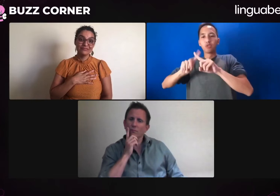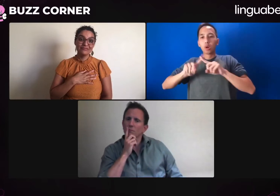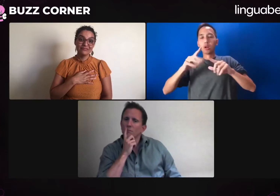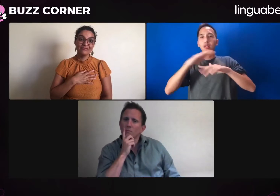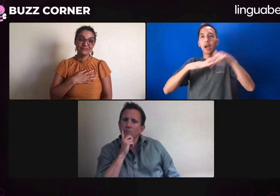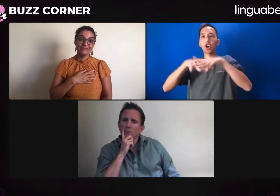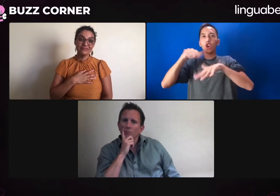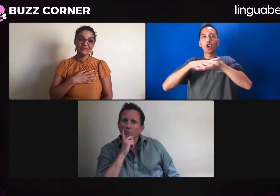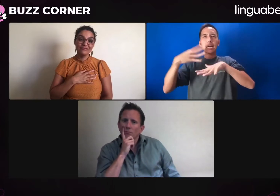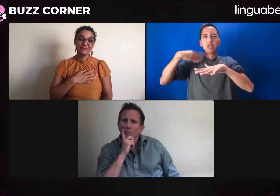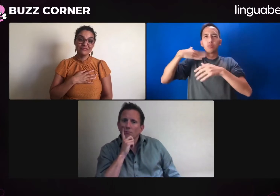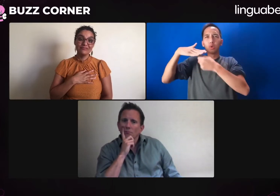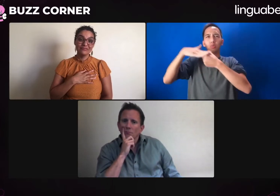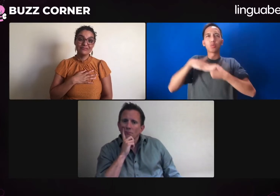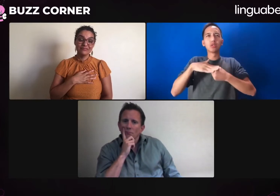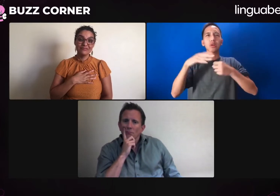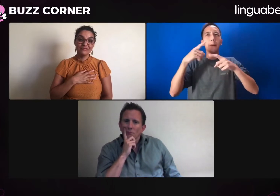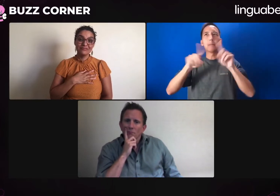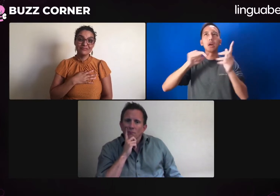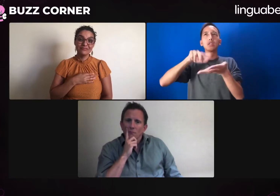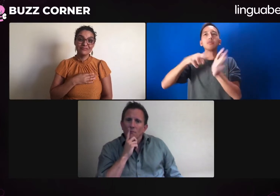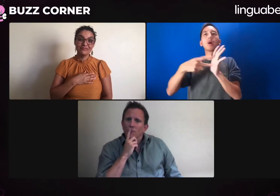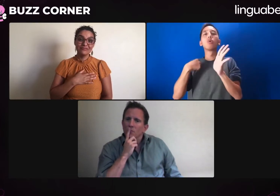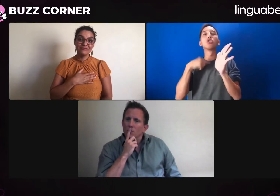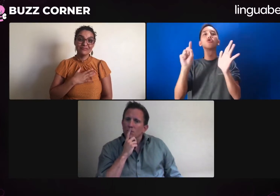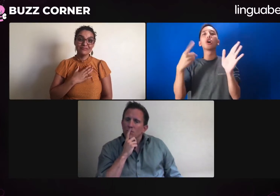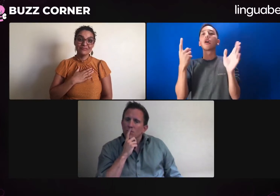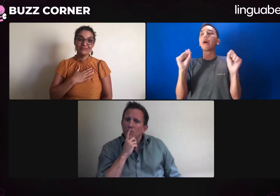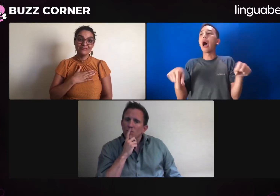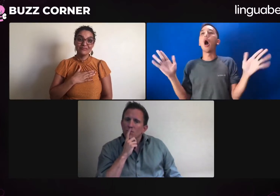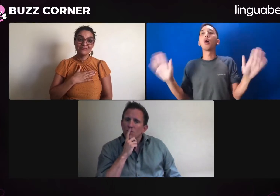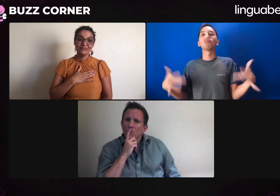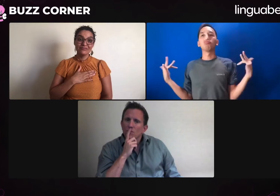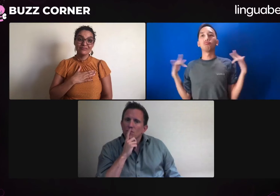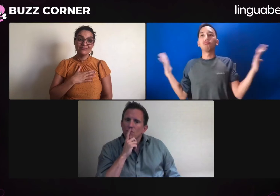same, but yes, we have different layers of experiential